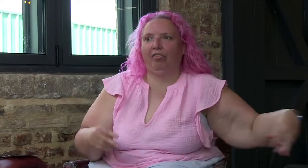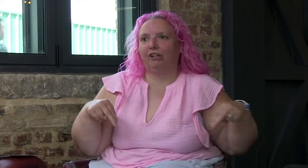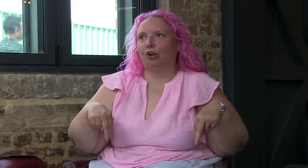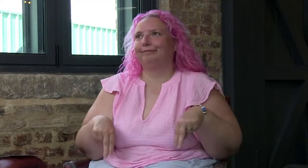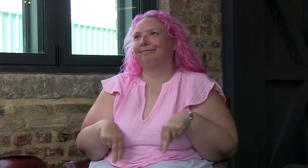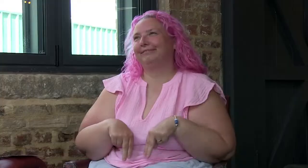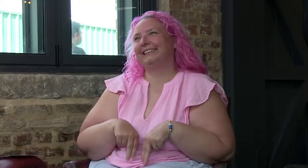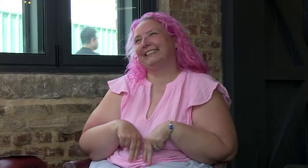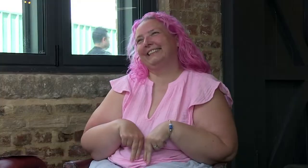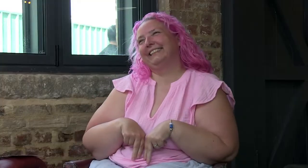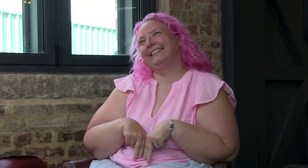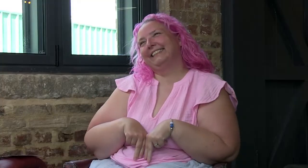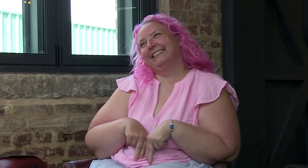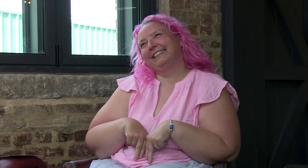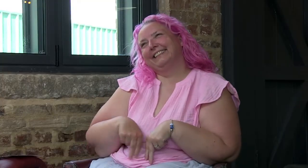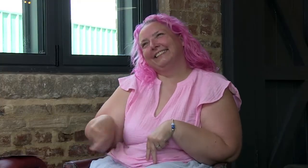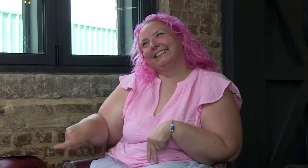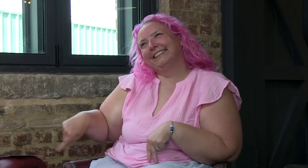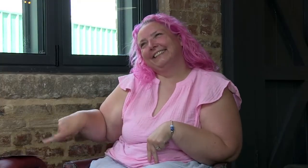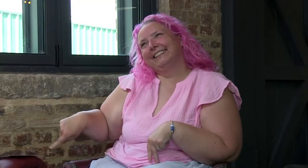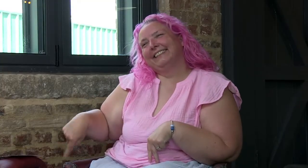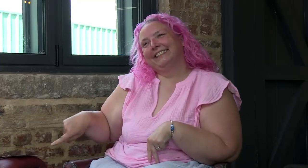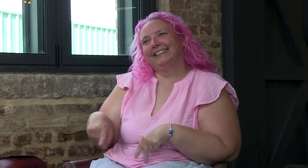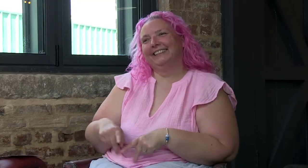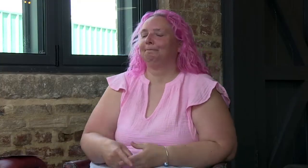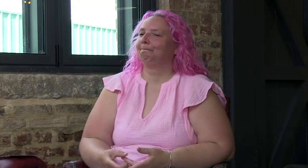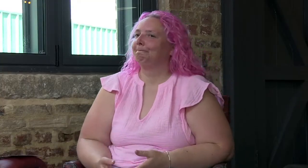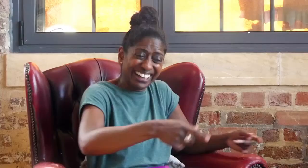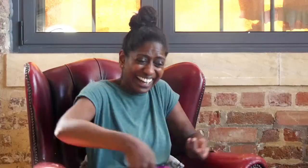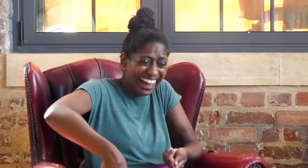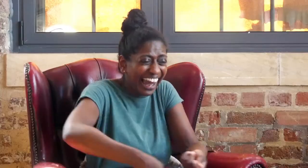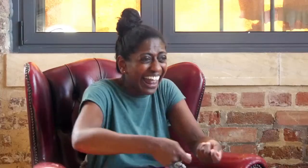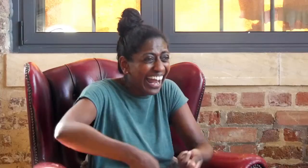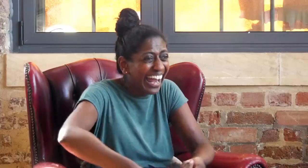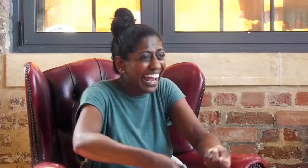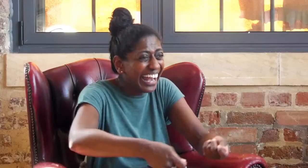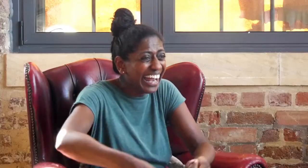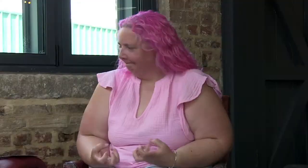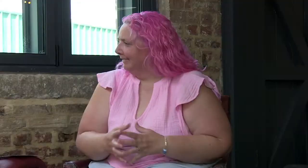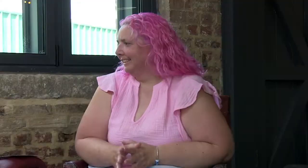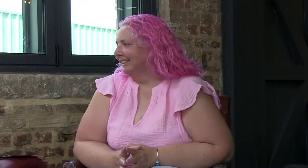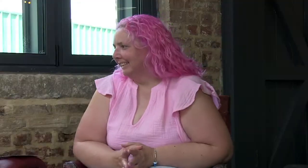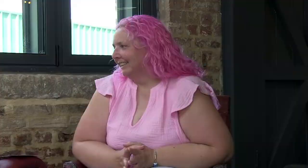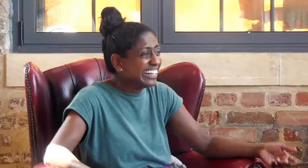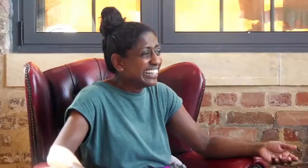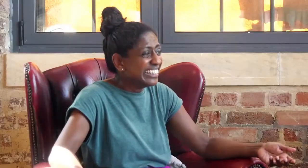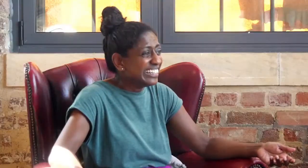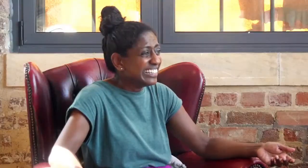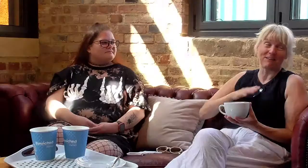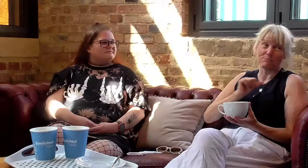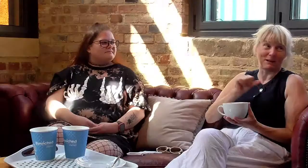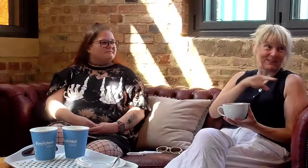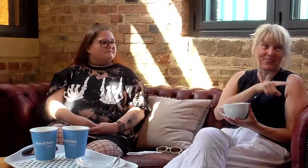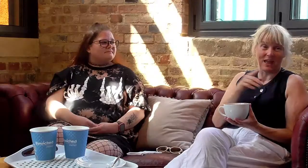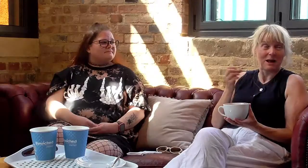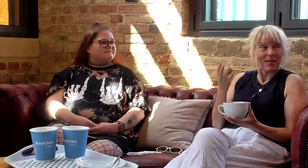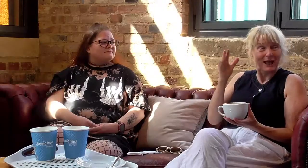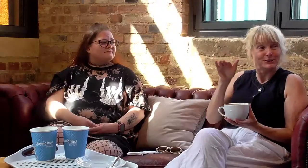I'll get home and the kitchen's like a bit of a mess. There'll be something spilled along and the dog's grinning at me with a wagging tail. Well, my plants